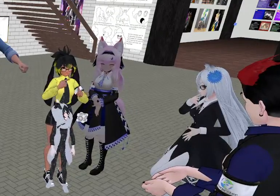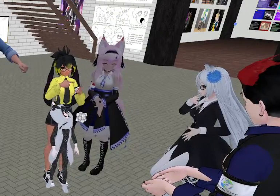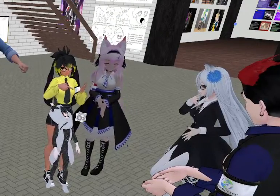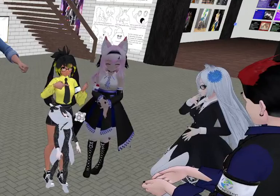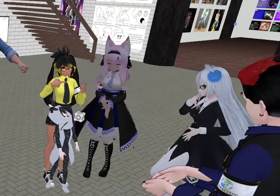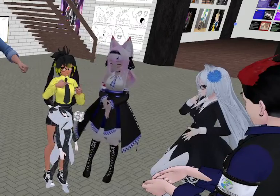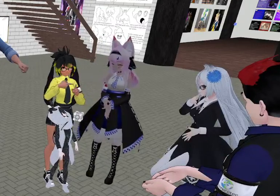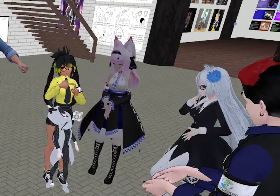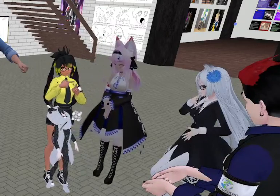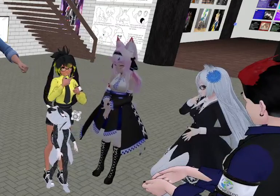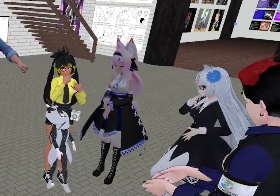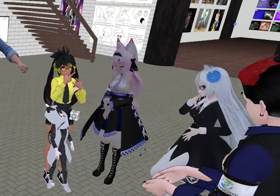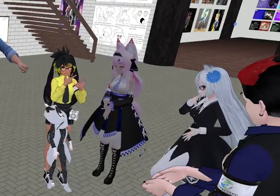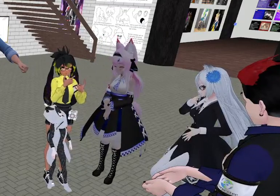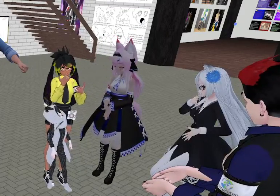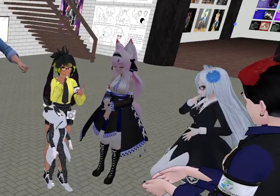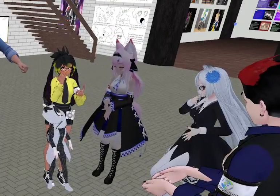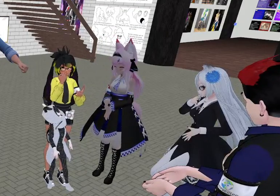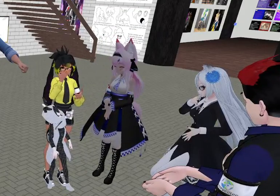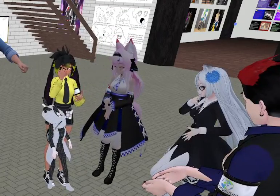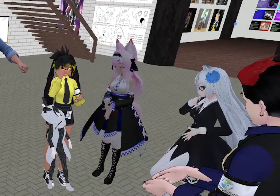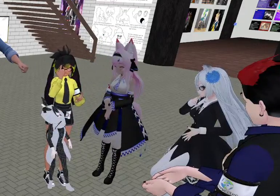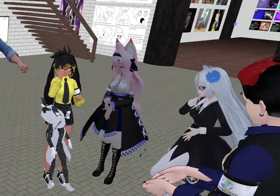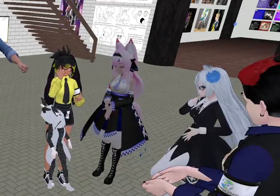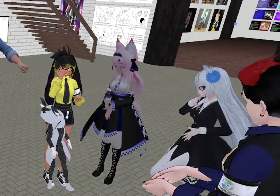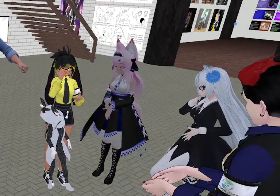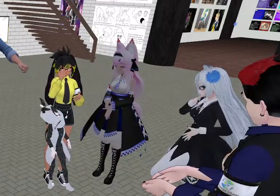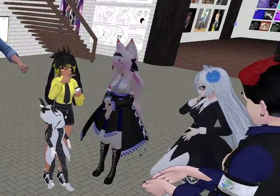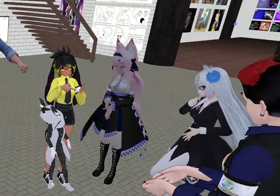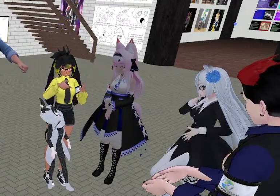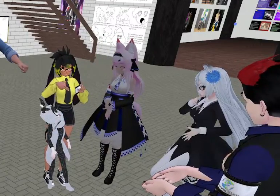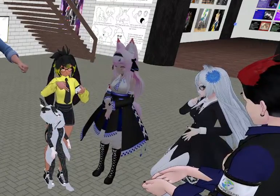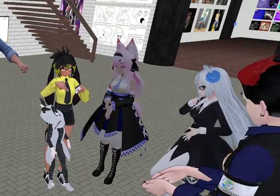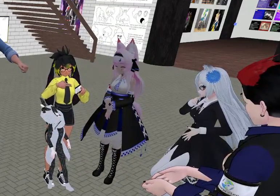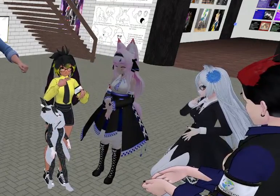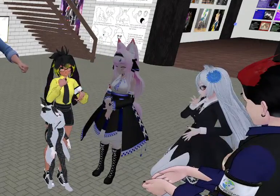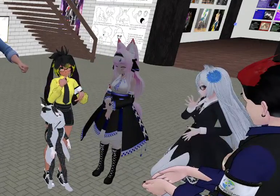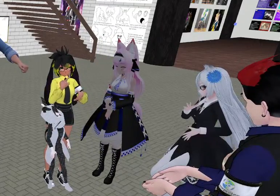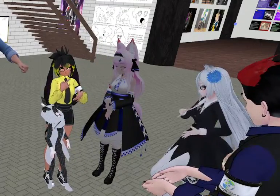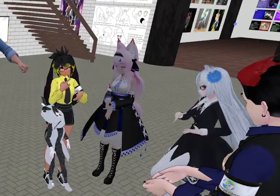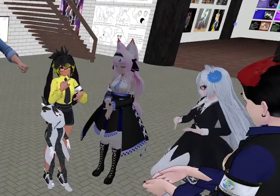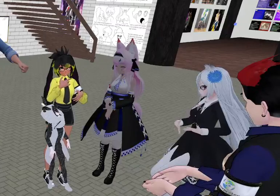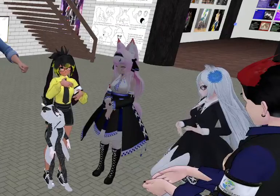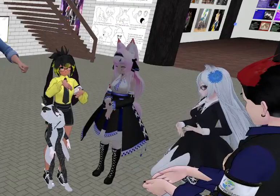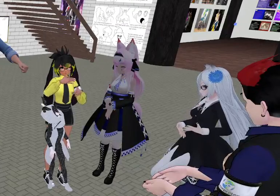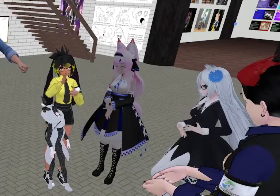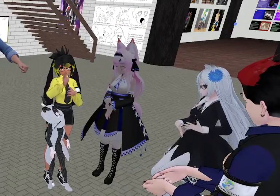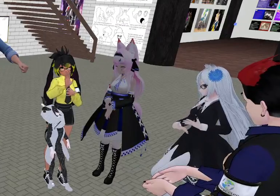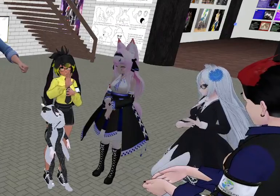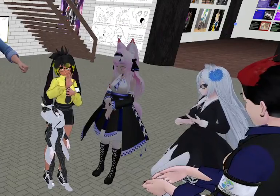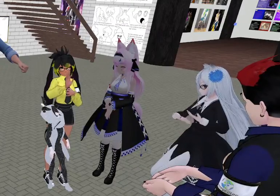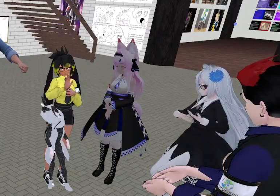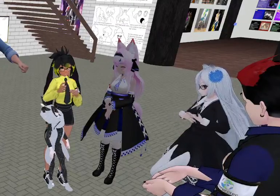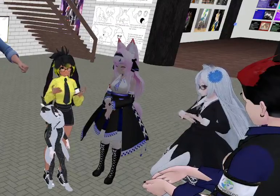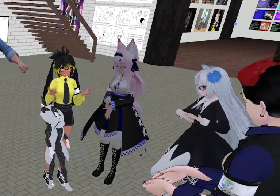choices, what the poor rushing if we don't understand what people saying in the